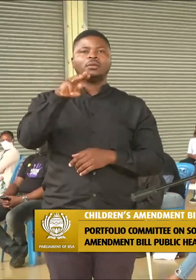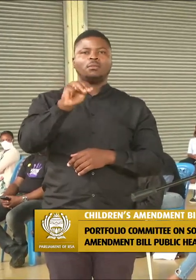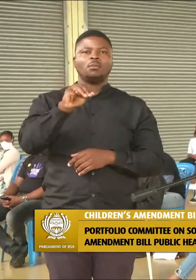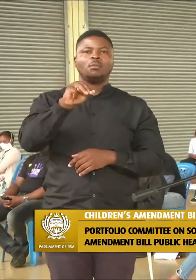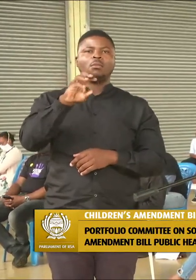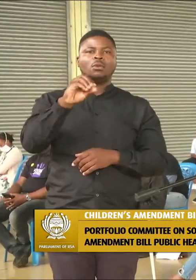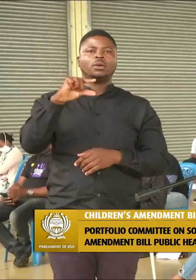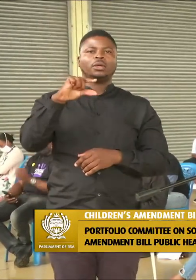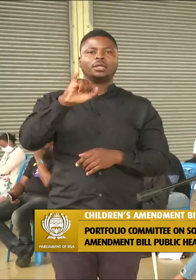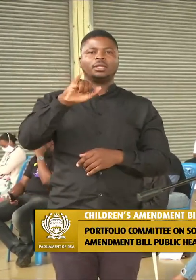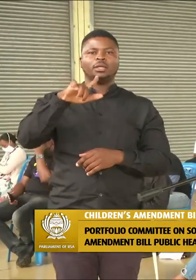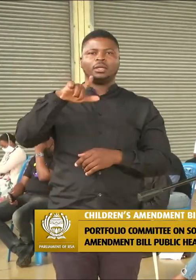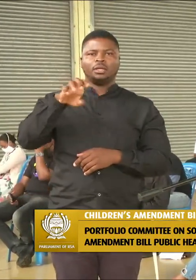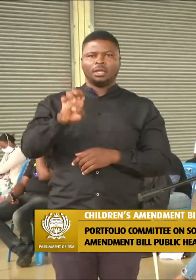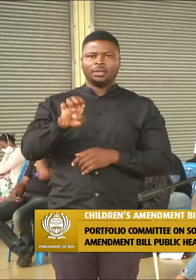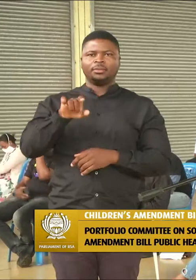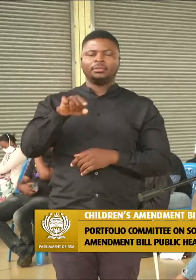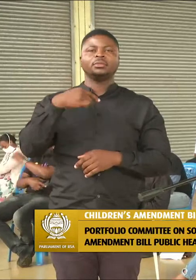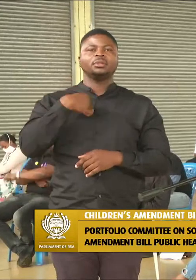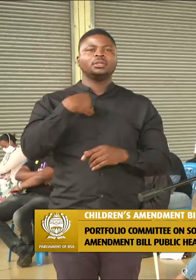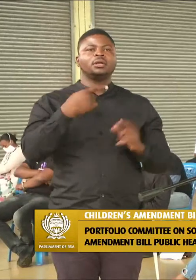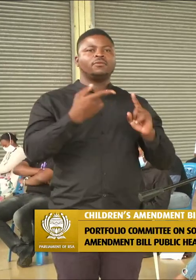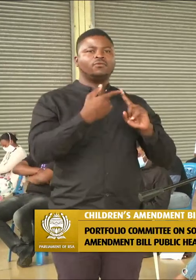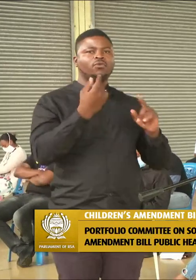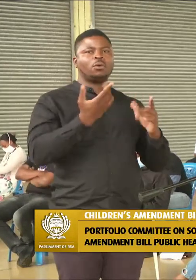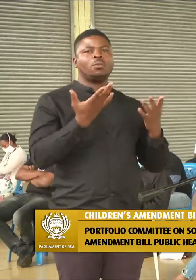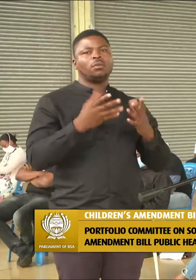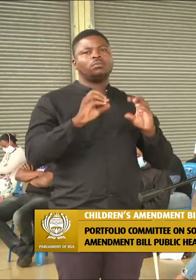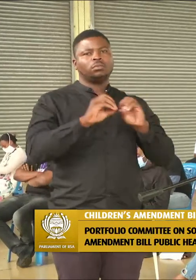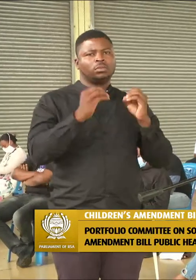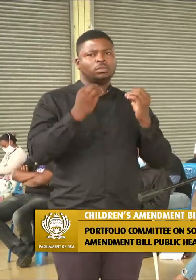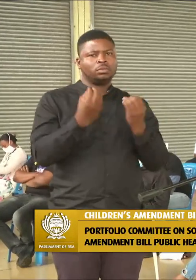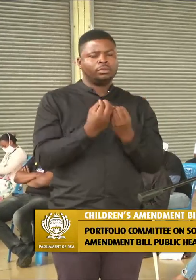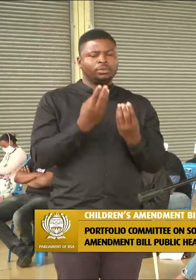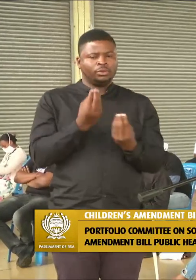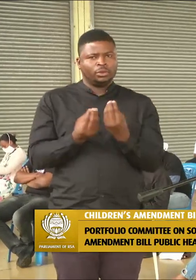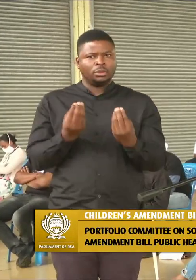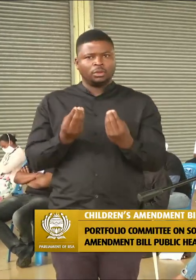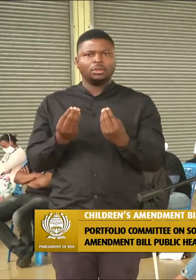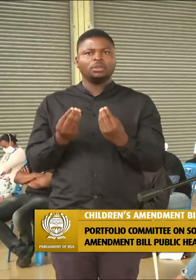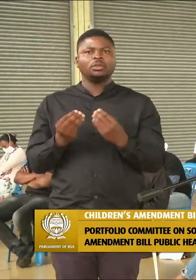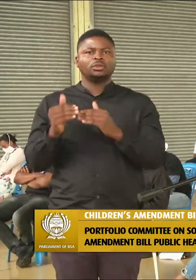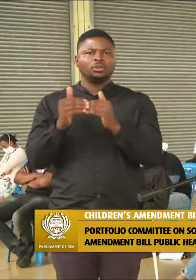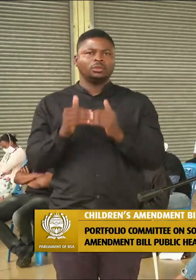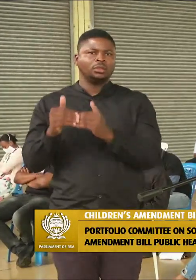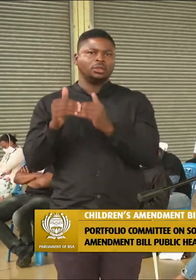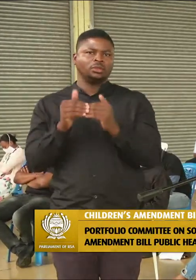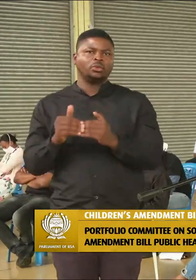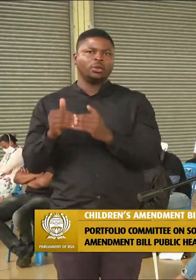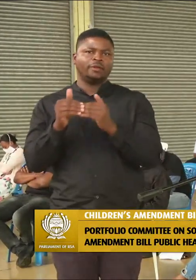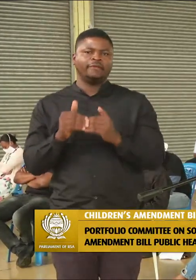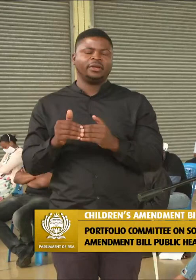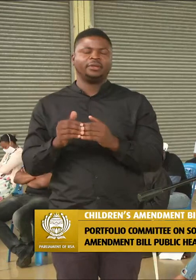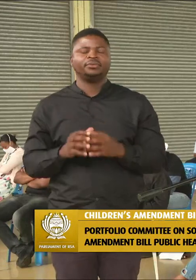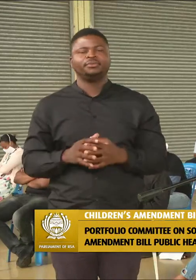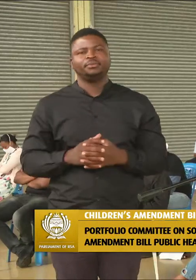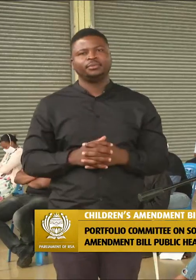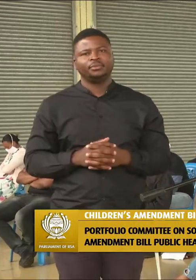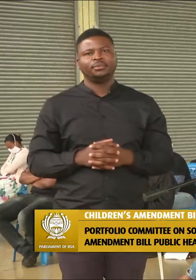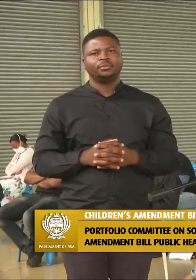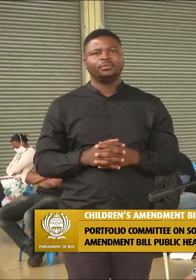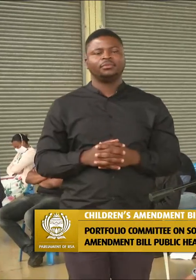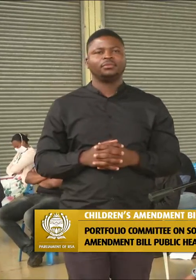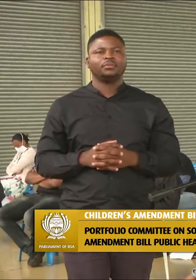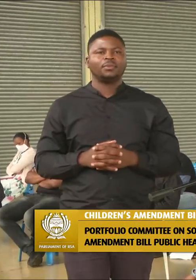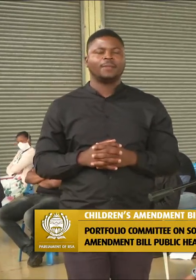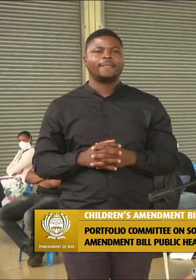eManzimtoti organization Child Welfare. I come from Amanzimtoti from the Child Welfare